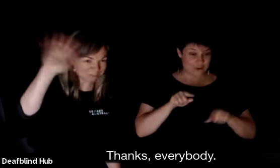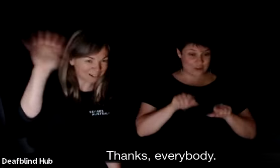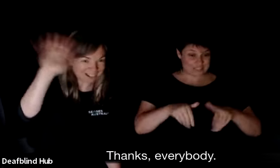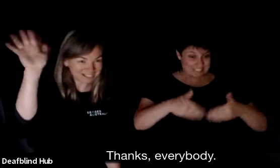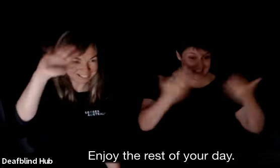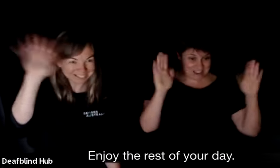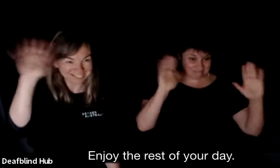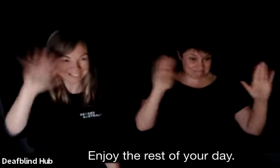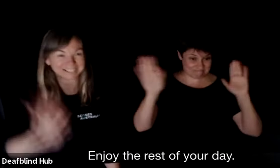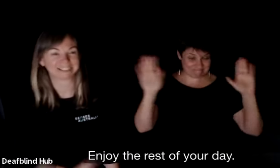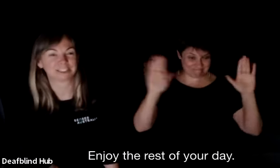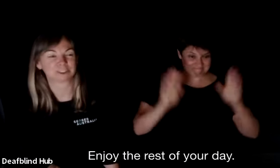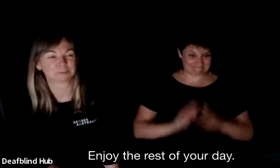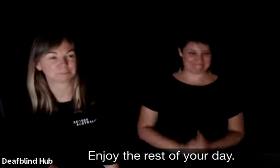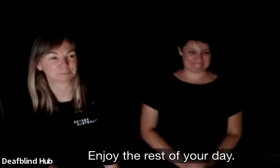Bye.